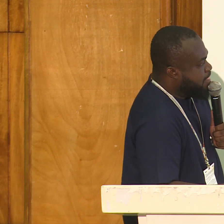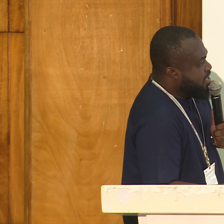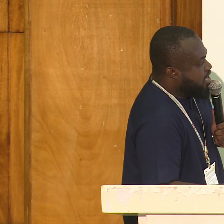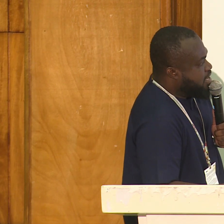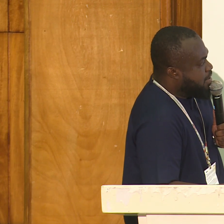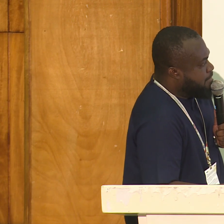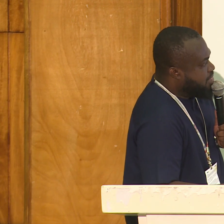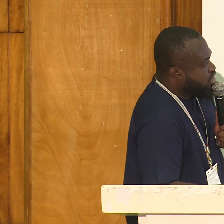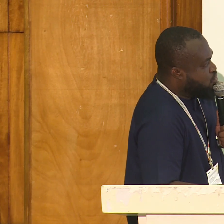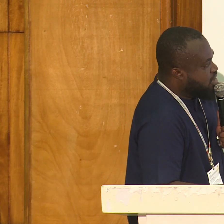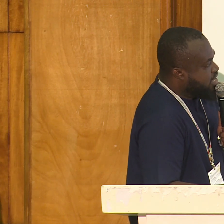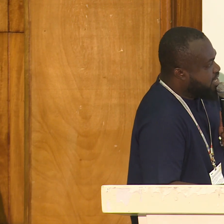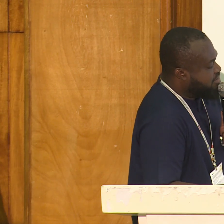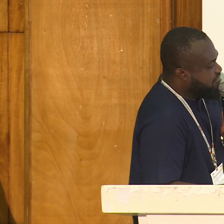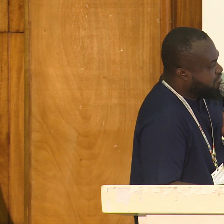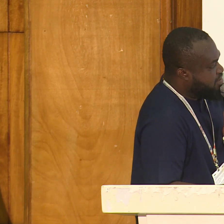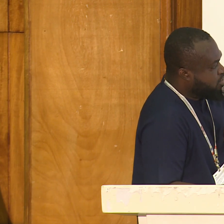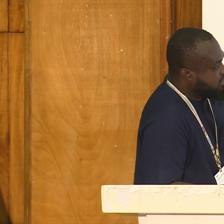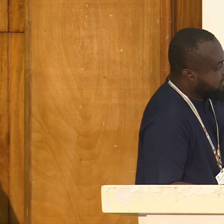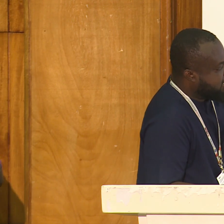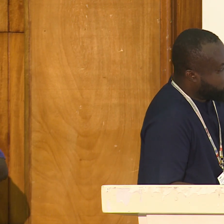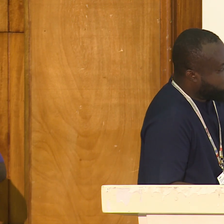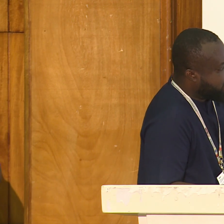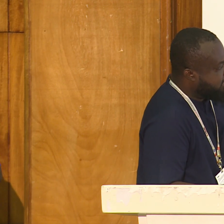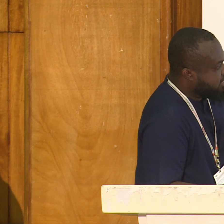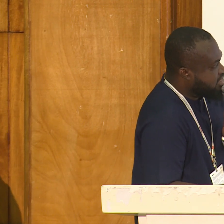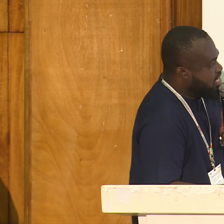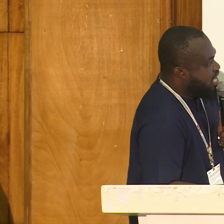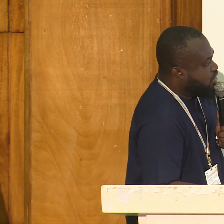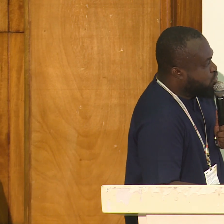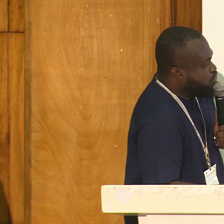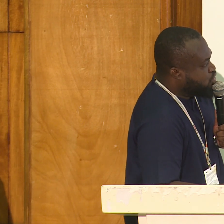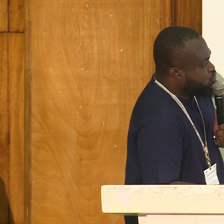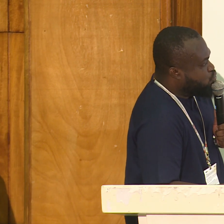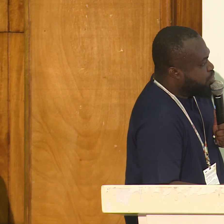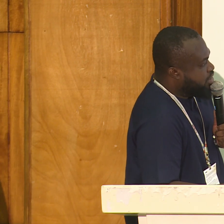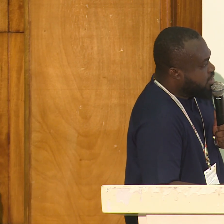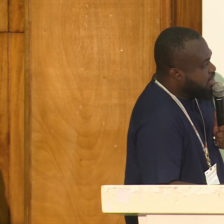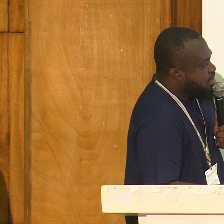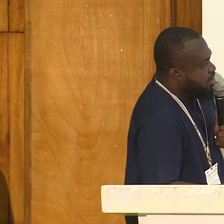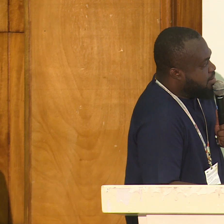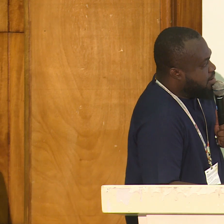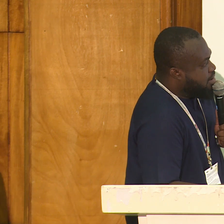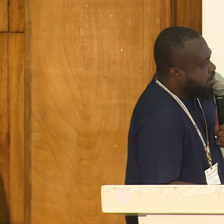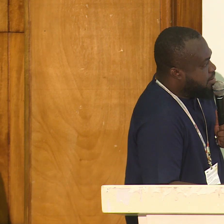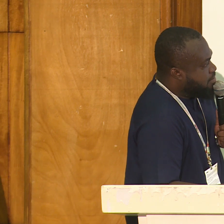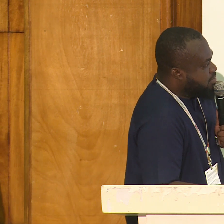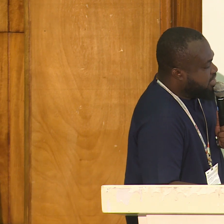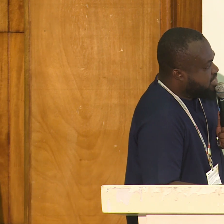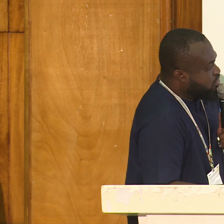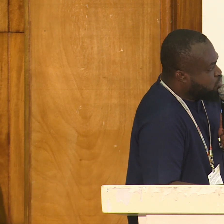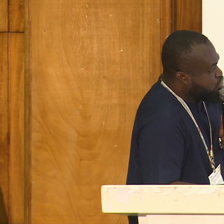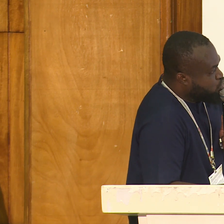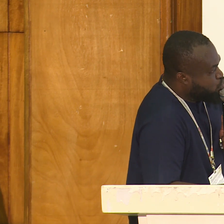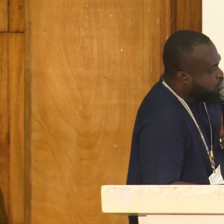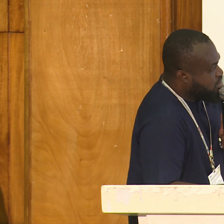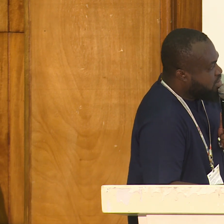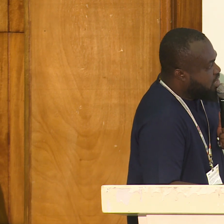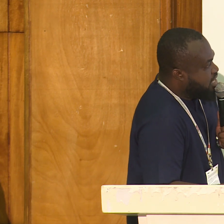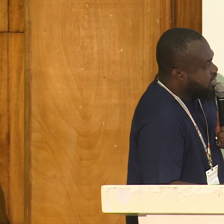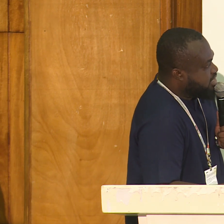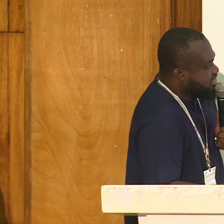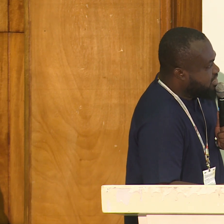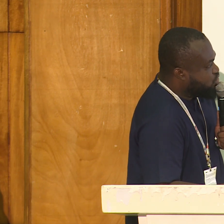months. The younger female sex workers are not doing too well. Yes, they are not doing too